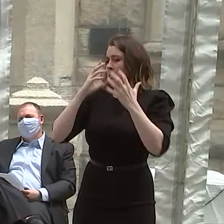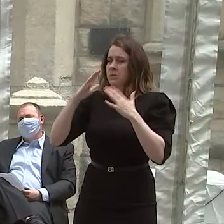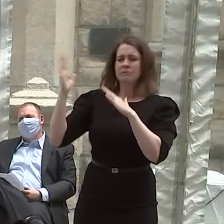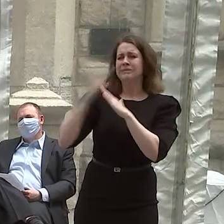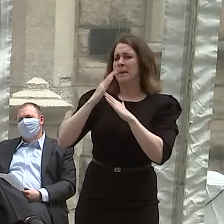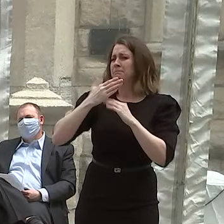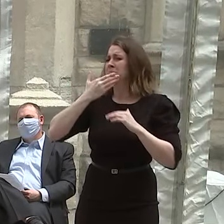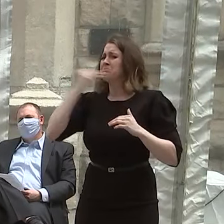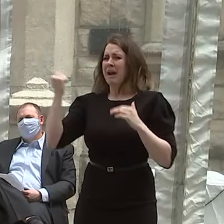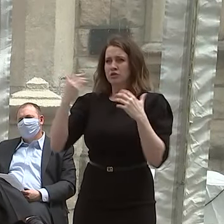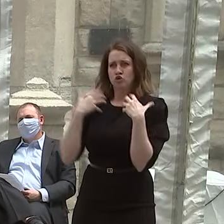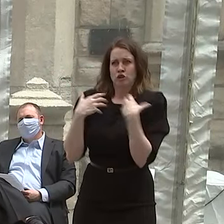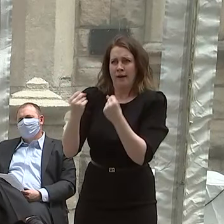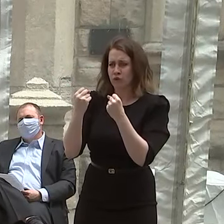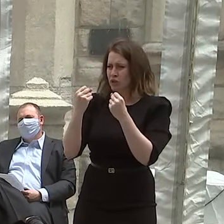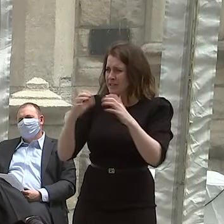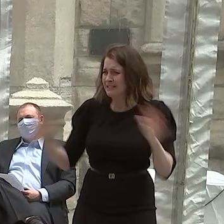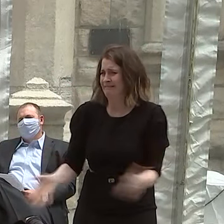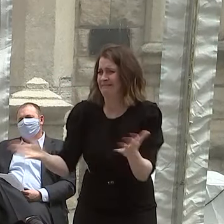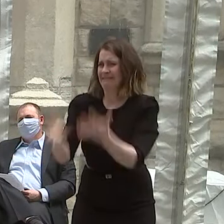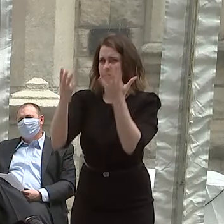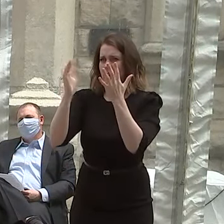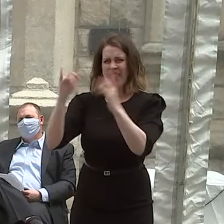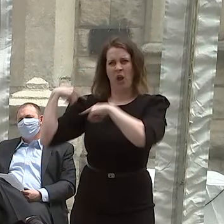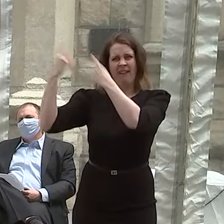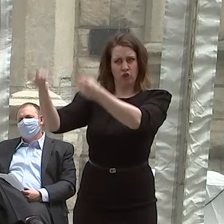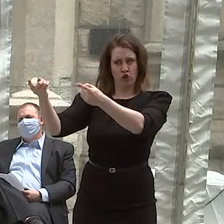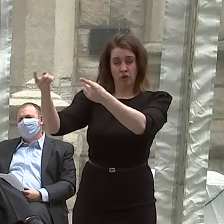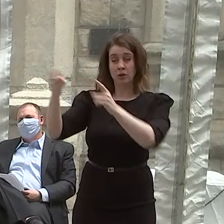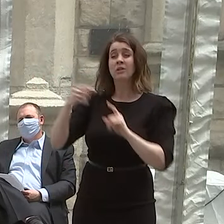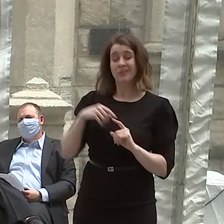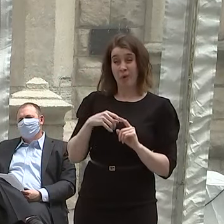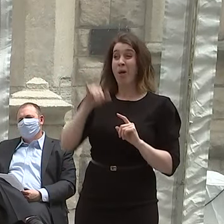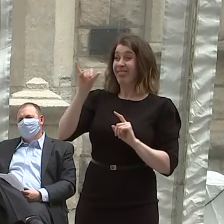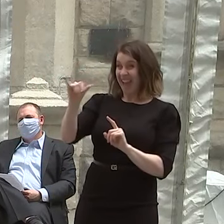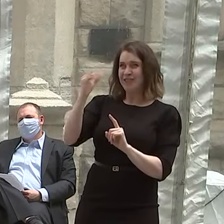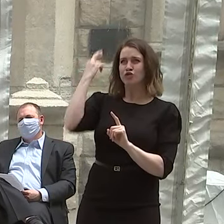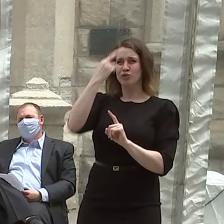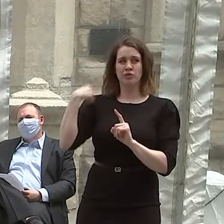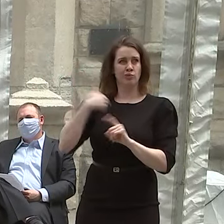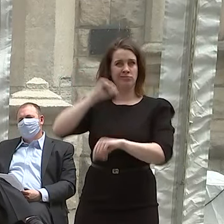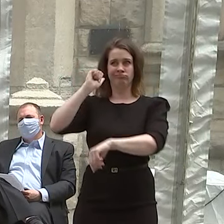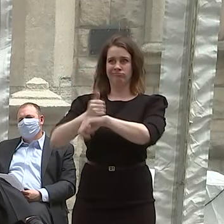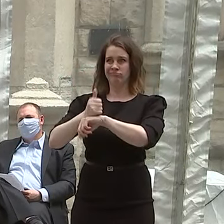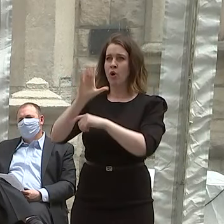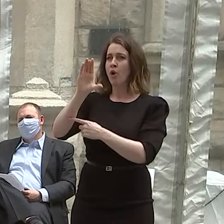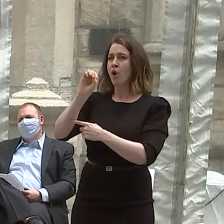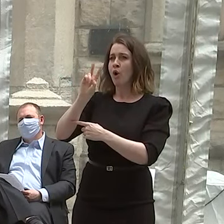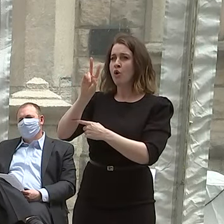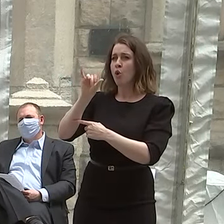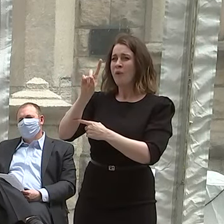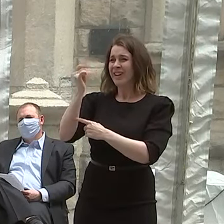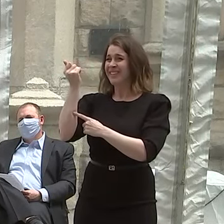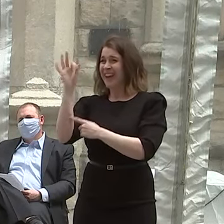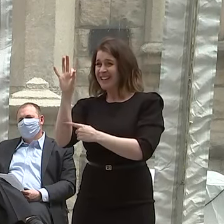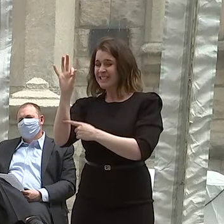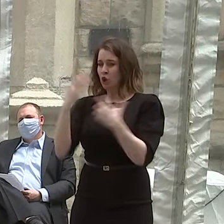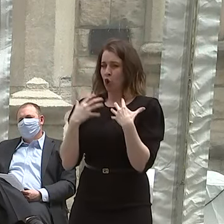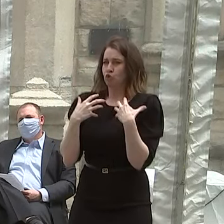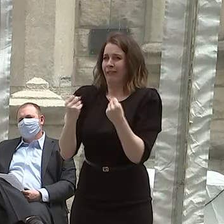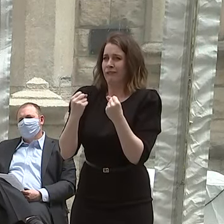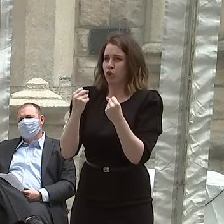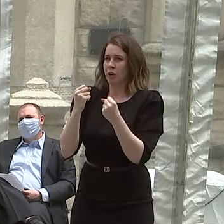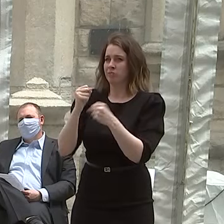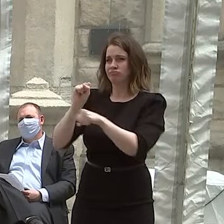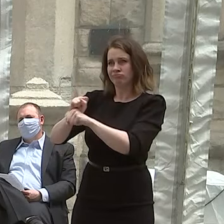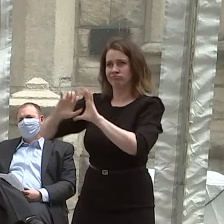city has ever seen. It's for that reason that we have created the COVID-19 Recovery Task Force.